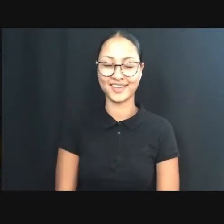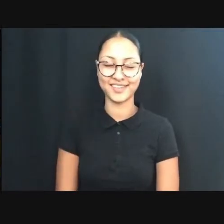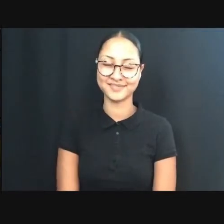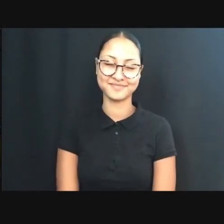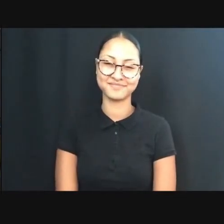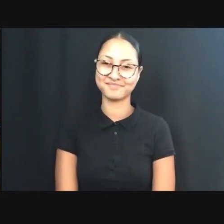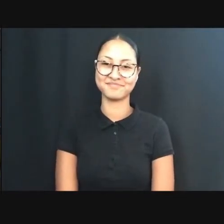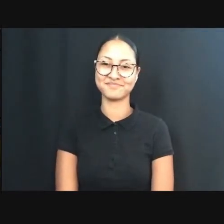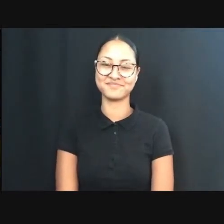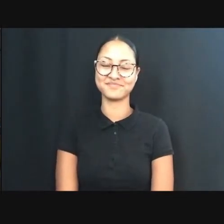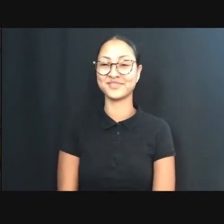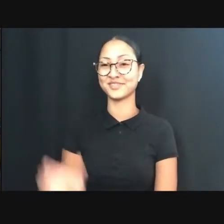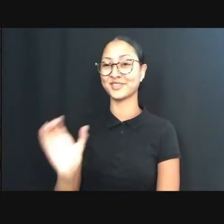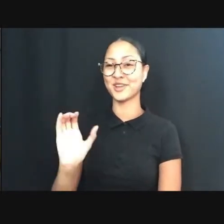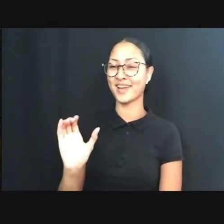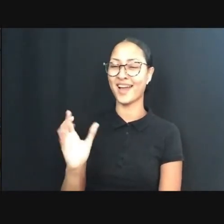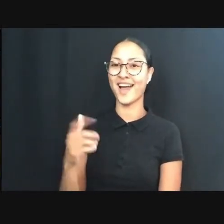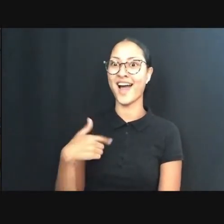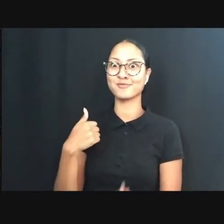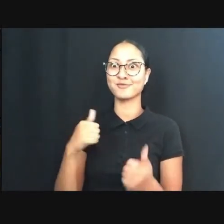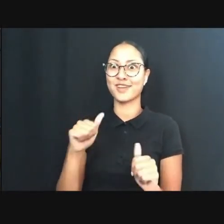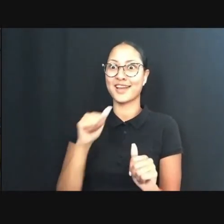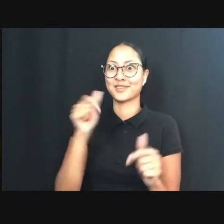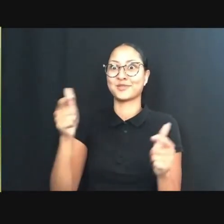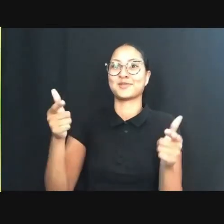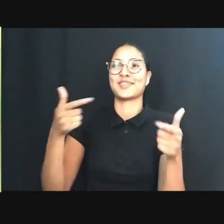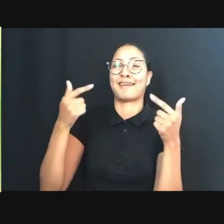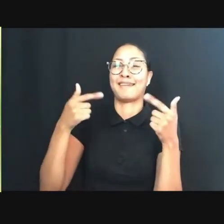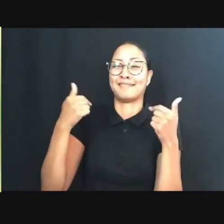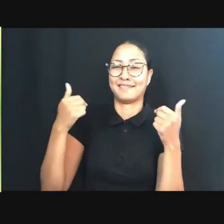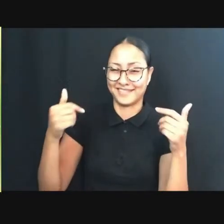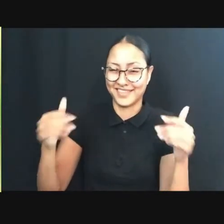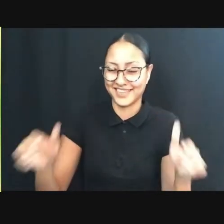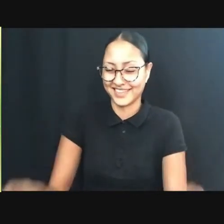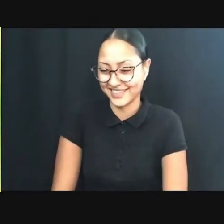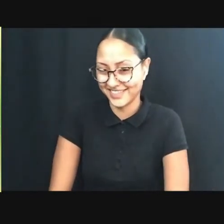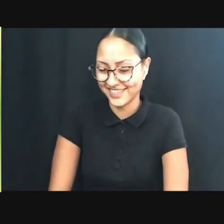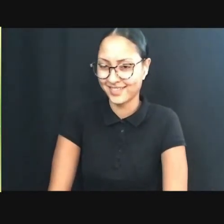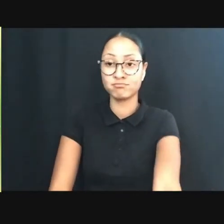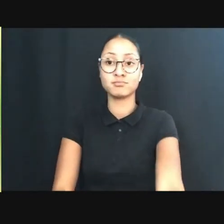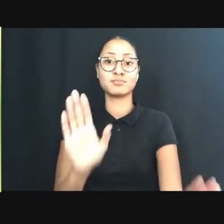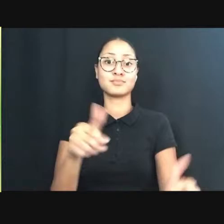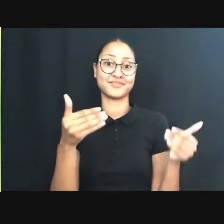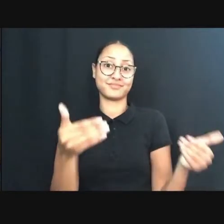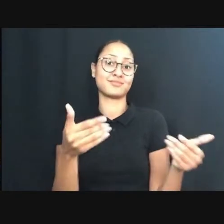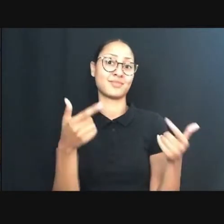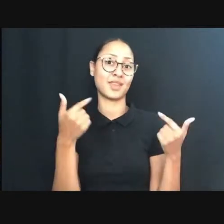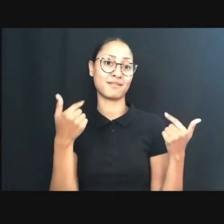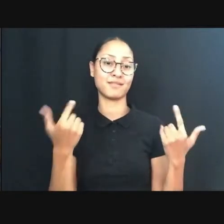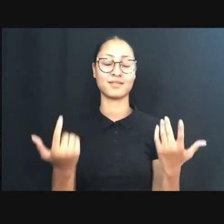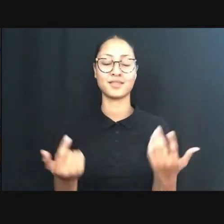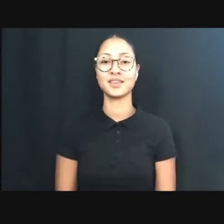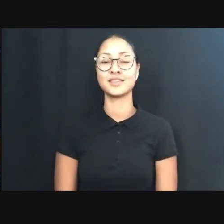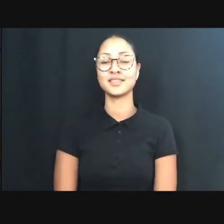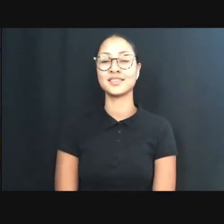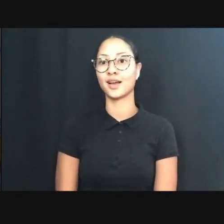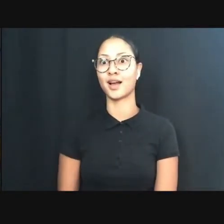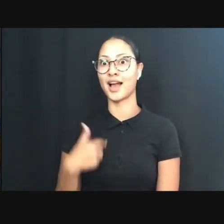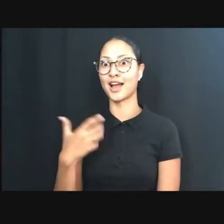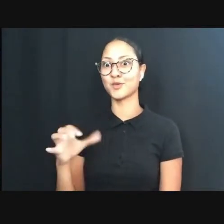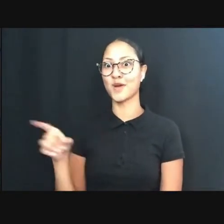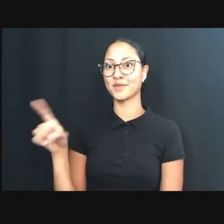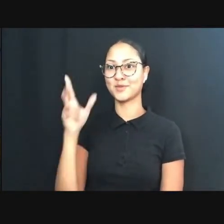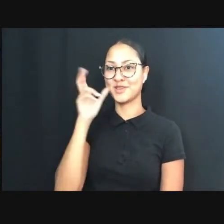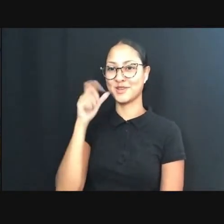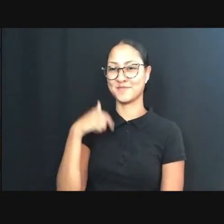I'm trying not to crack up. But so what? You can crack up. Tell me, crack up so they don't hear me. I want them to hear you. But